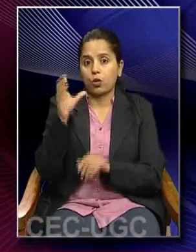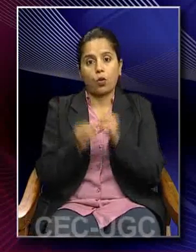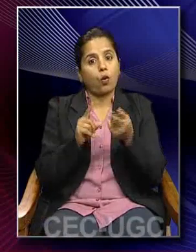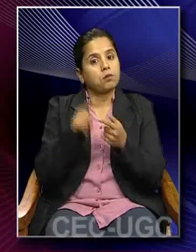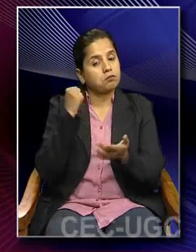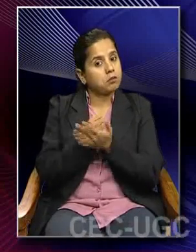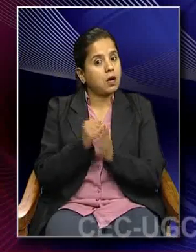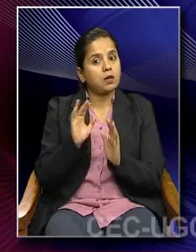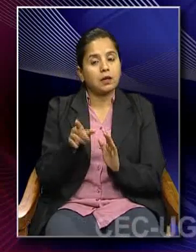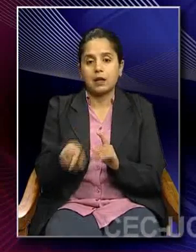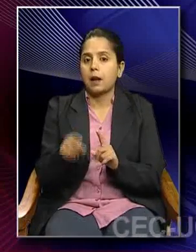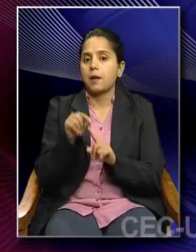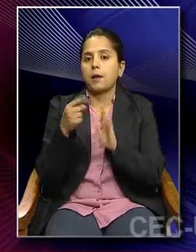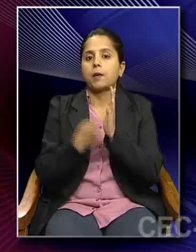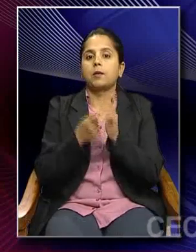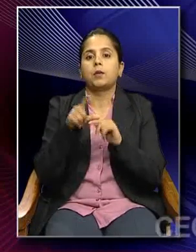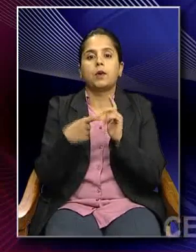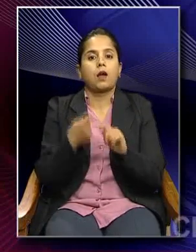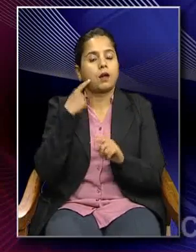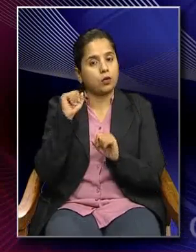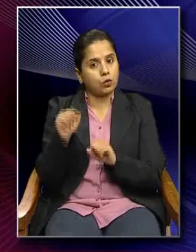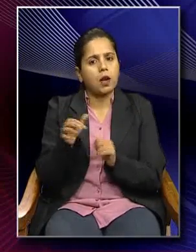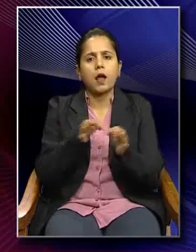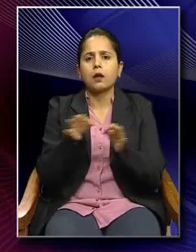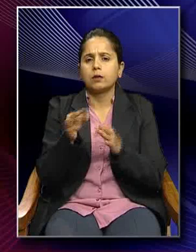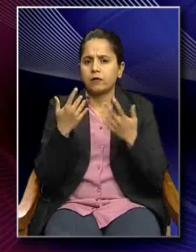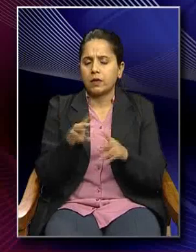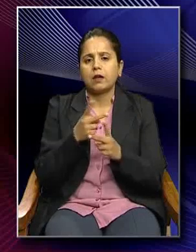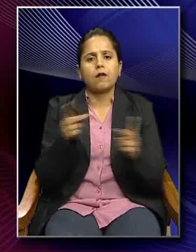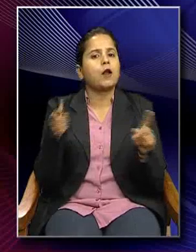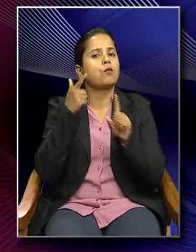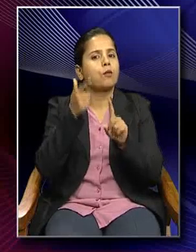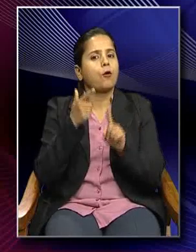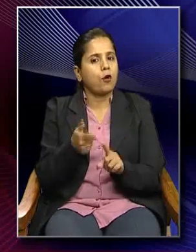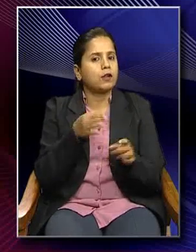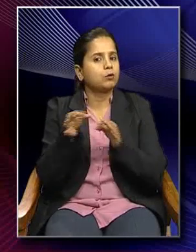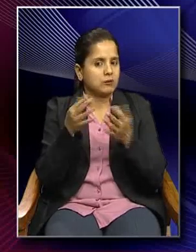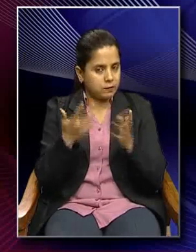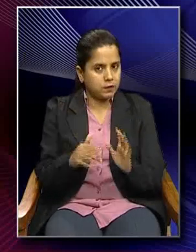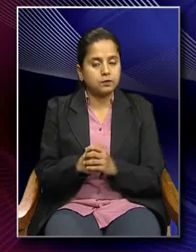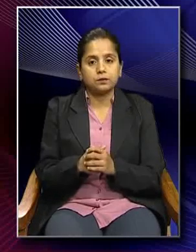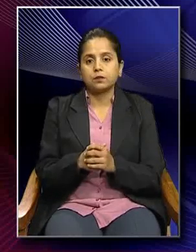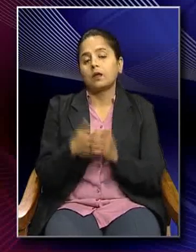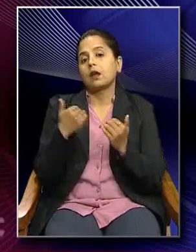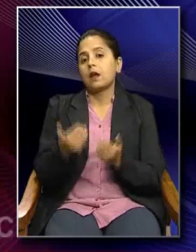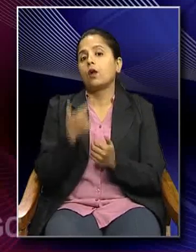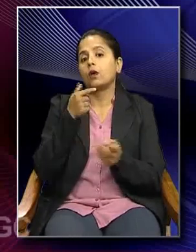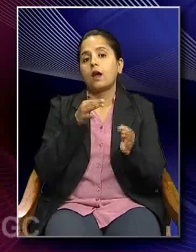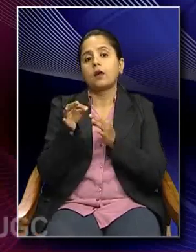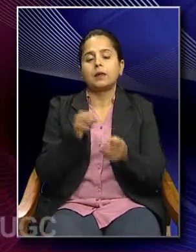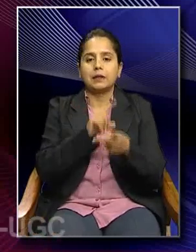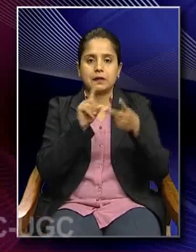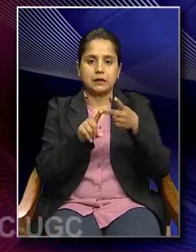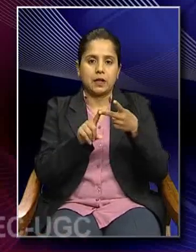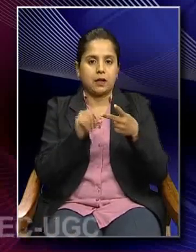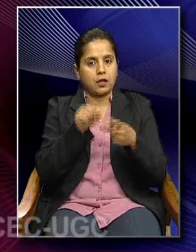is the Prakriti, and that has been explained in various points. Now coming to the second